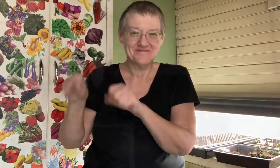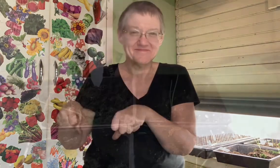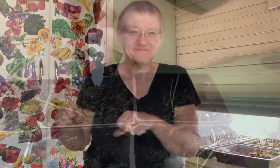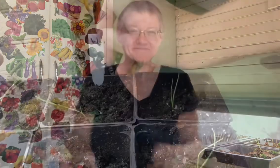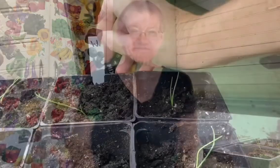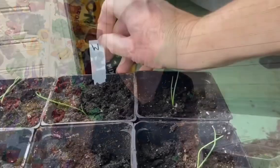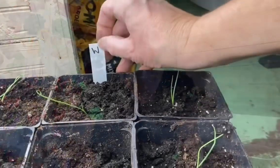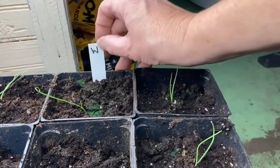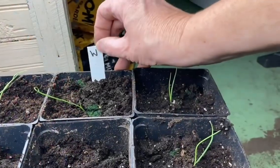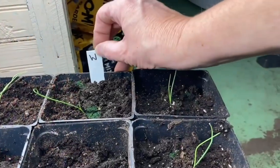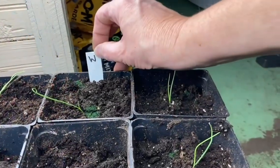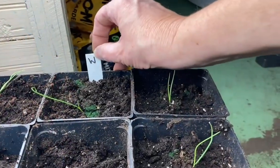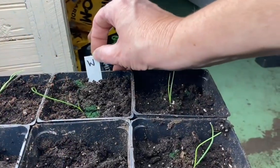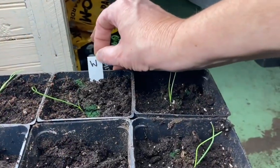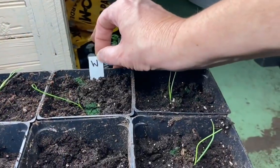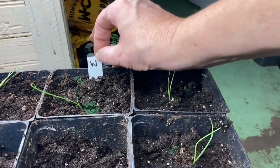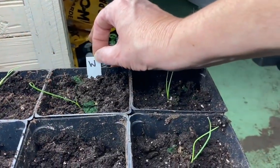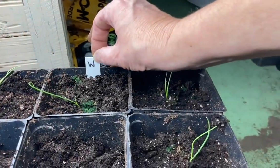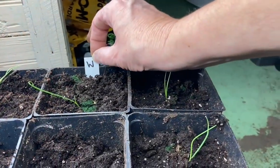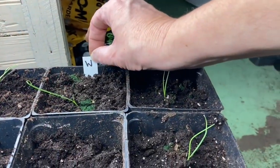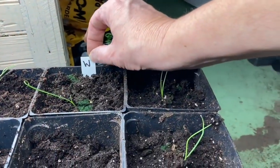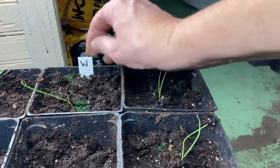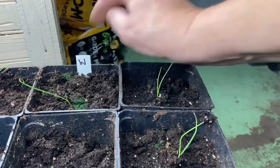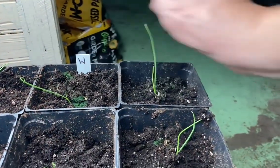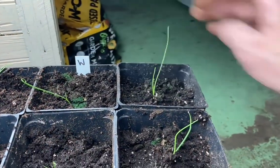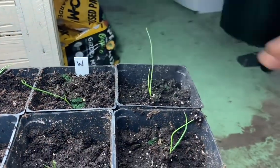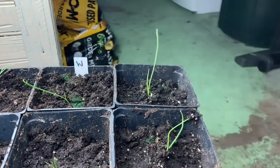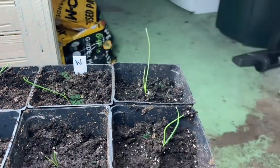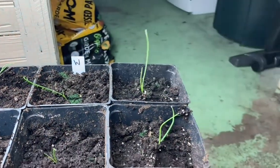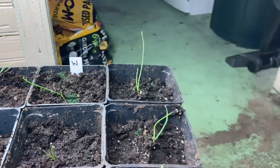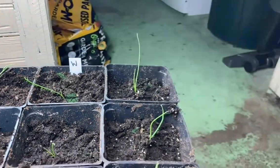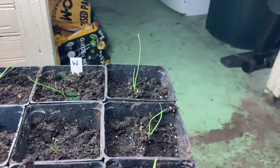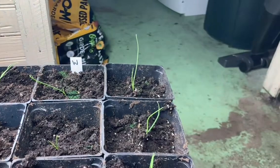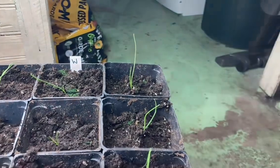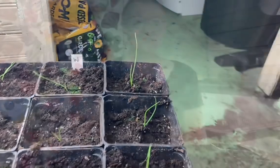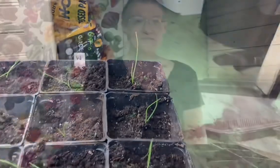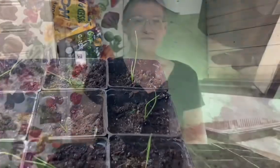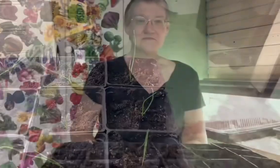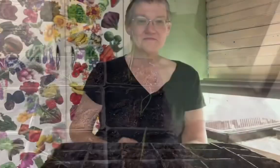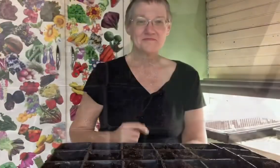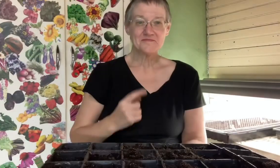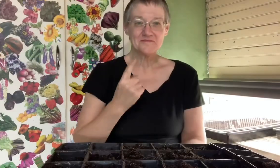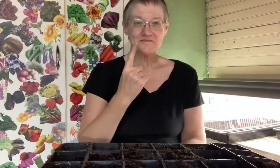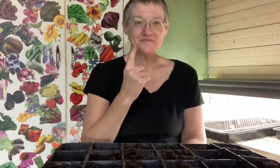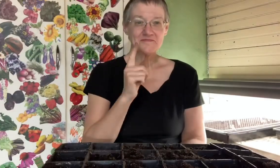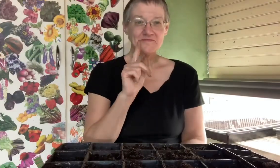little red Italian onions are done, I can harvest them and use that space for something else.